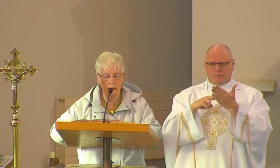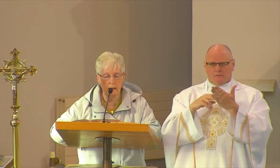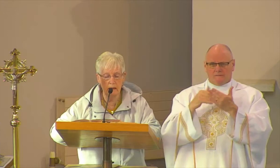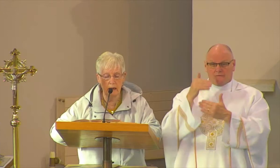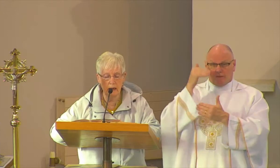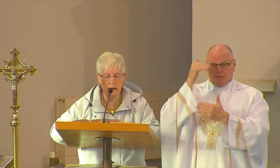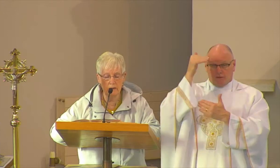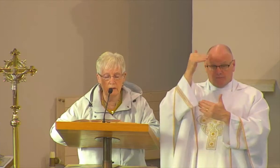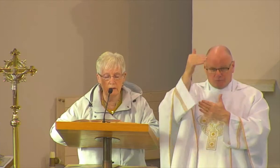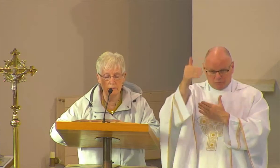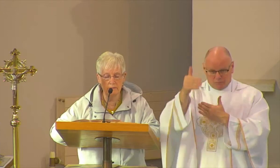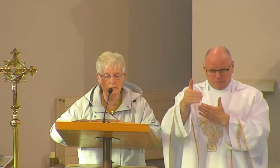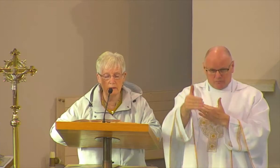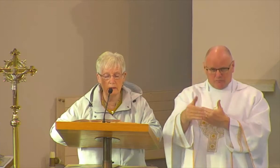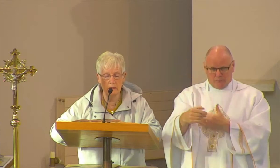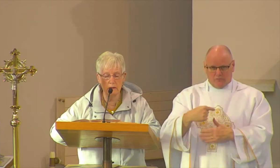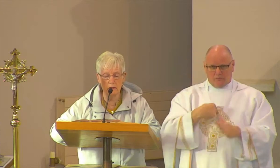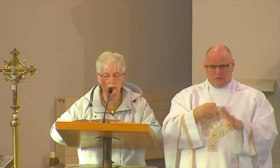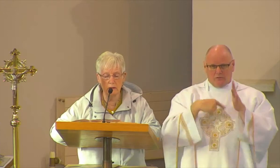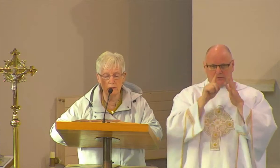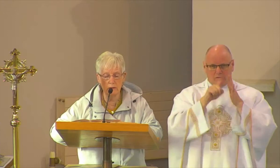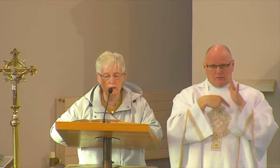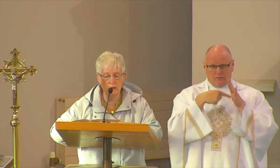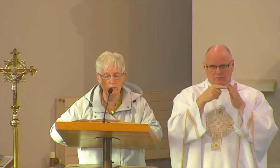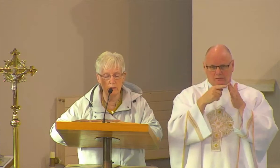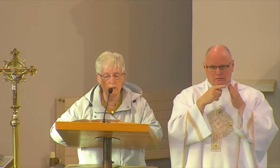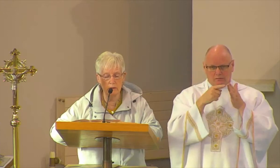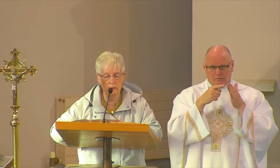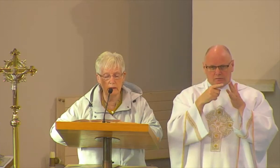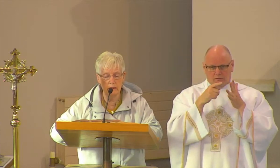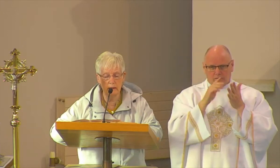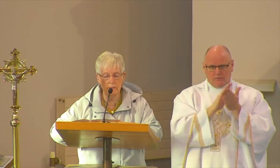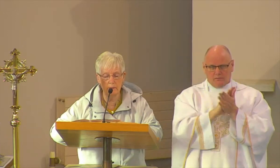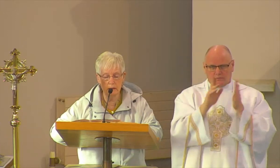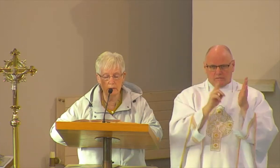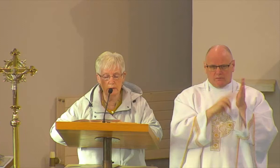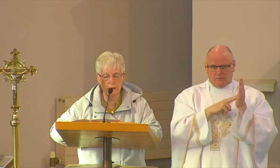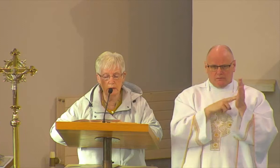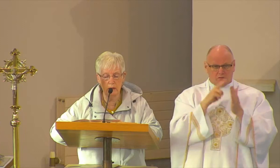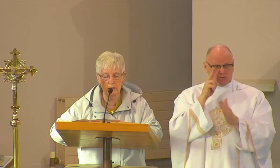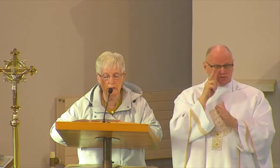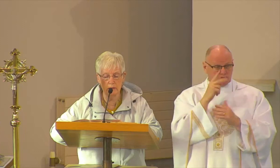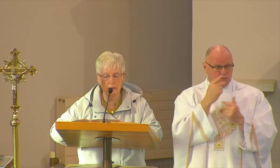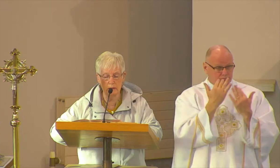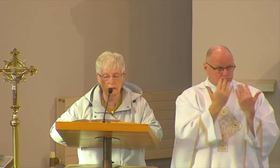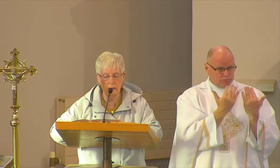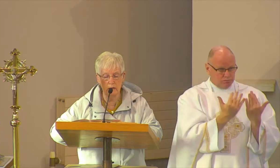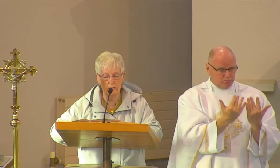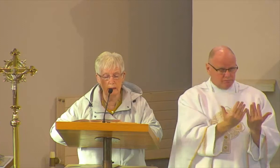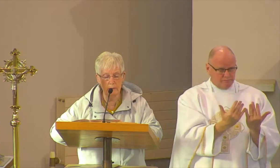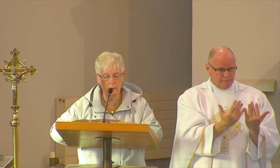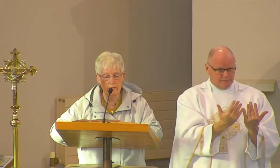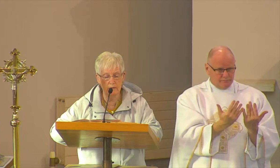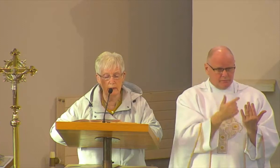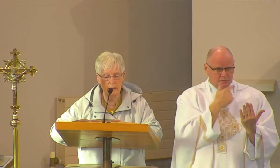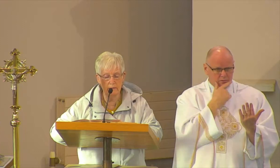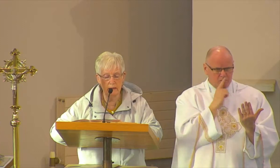Apocalypse. I, John, saw a huge number, impossible to count, of people from every